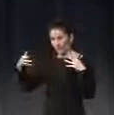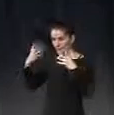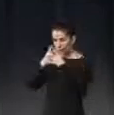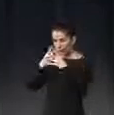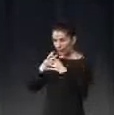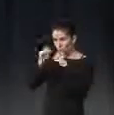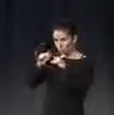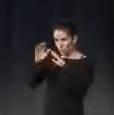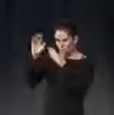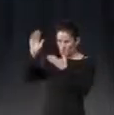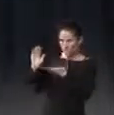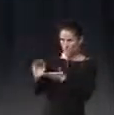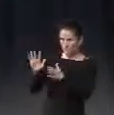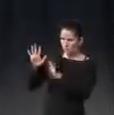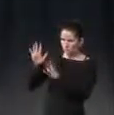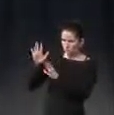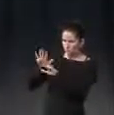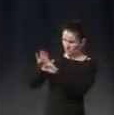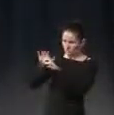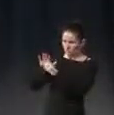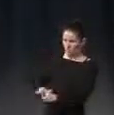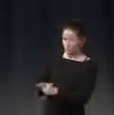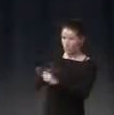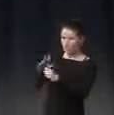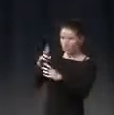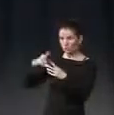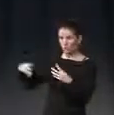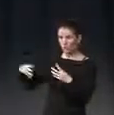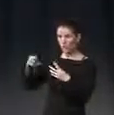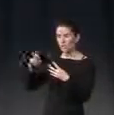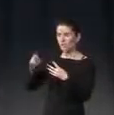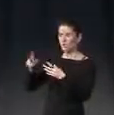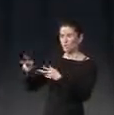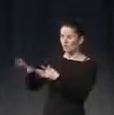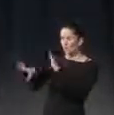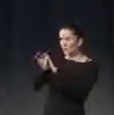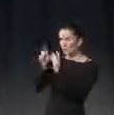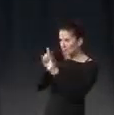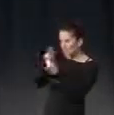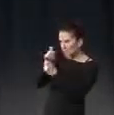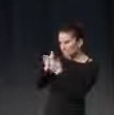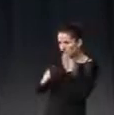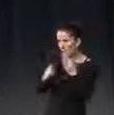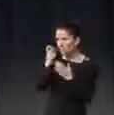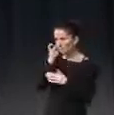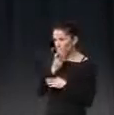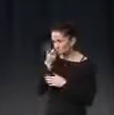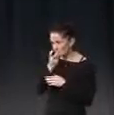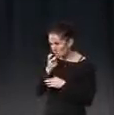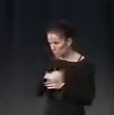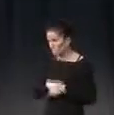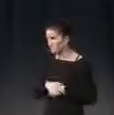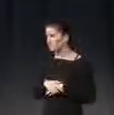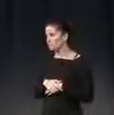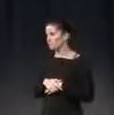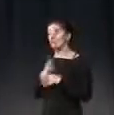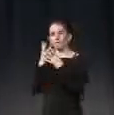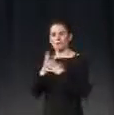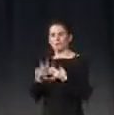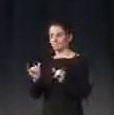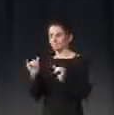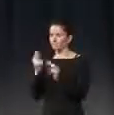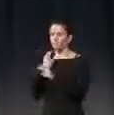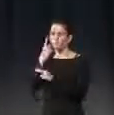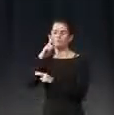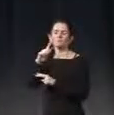noise, for instance, to transmit particular segments of speech. Filtering continues to be a central technique in audio and video engineering